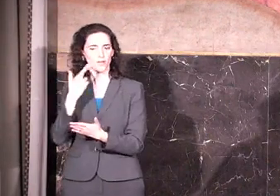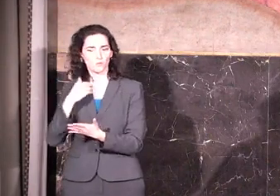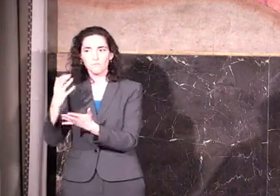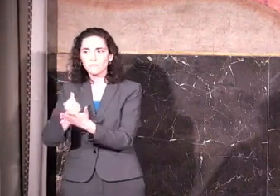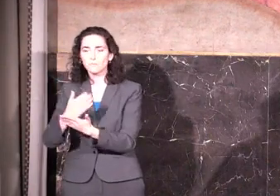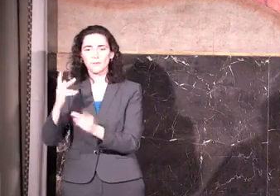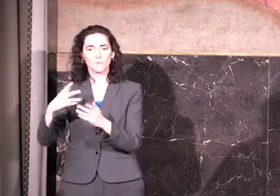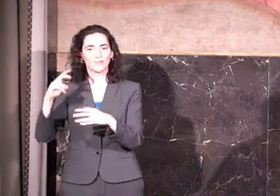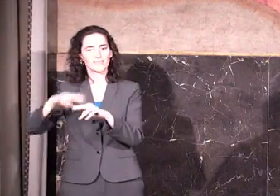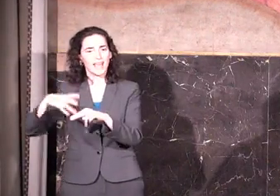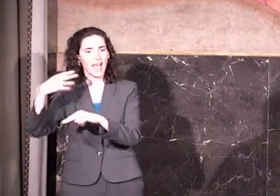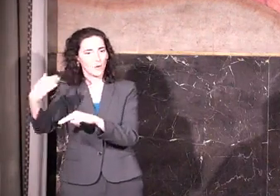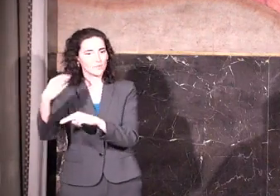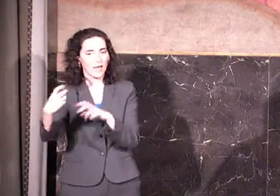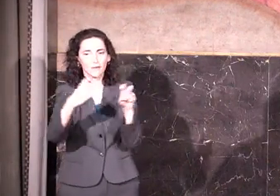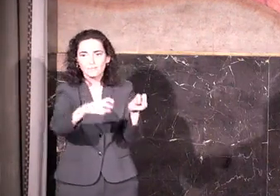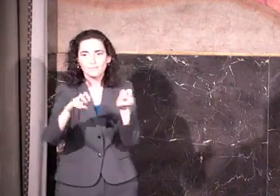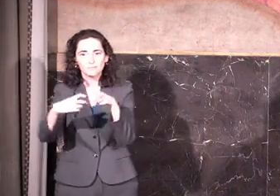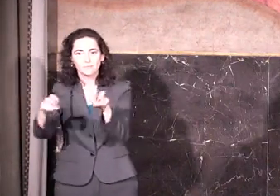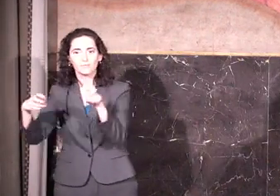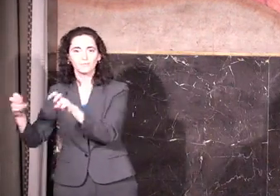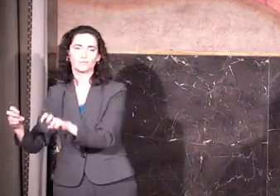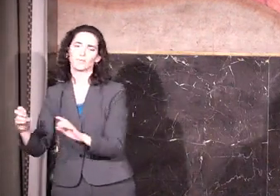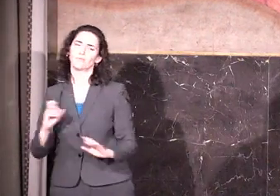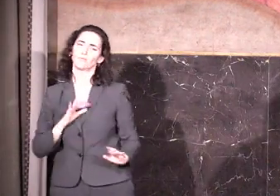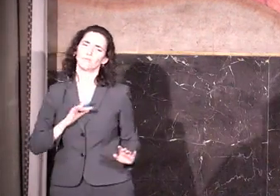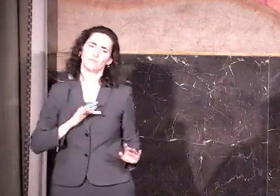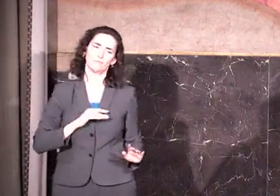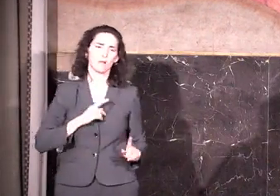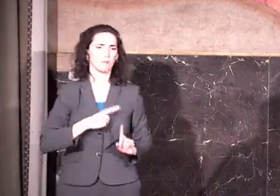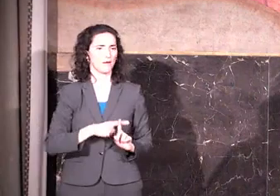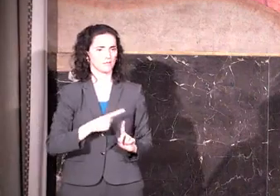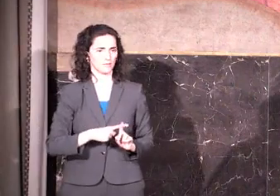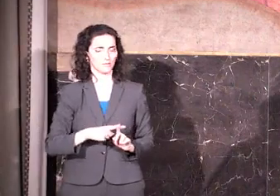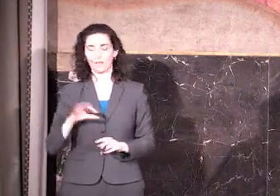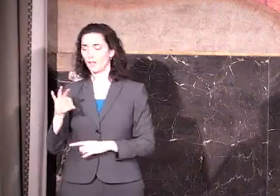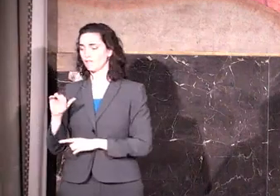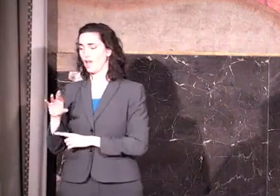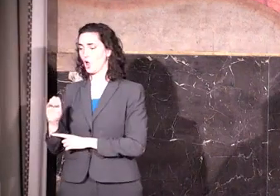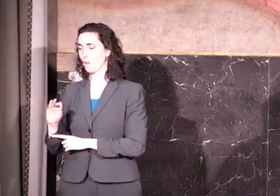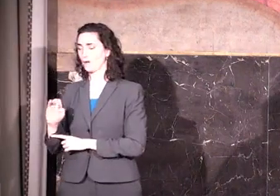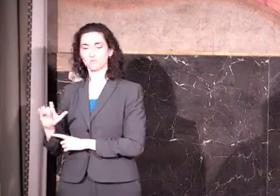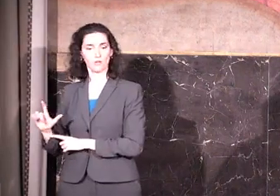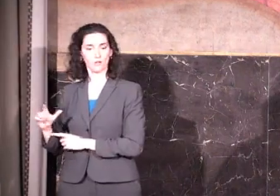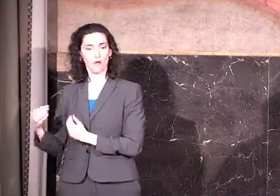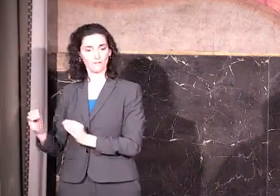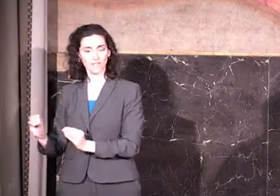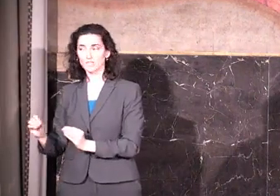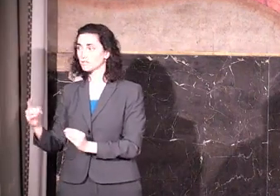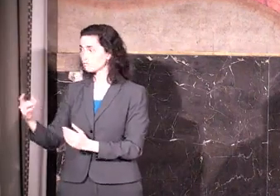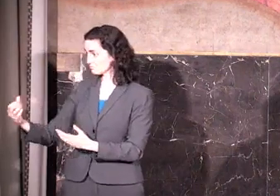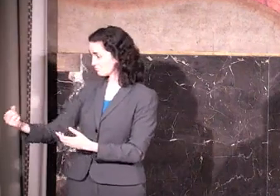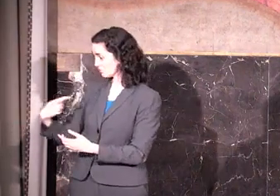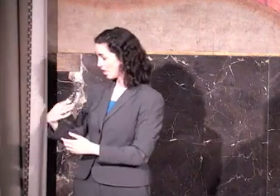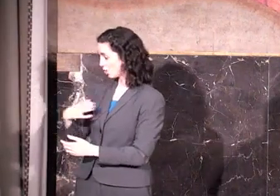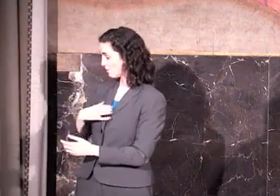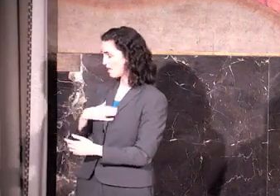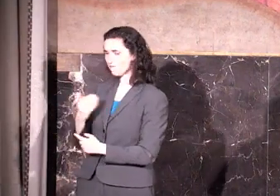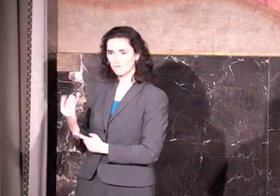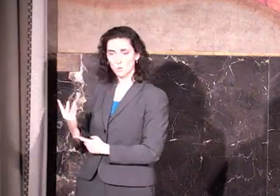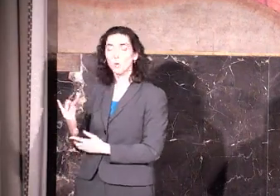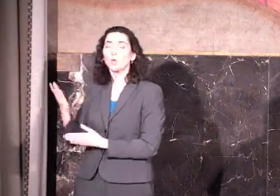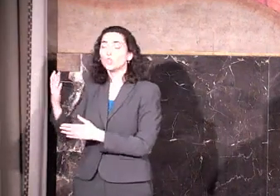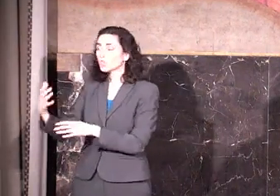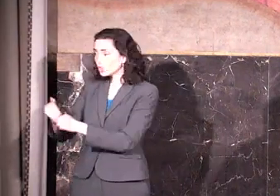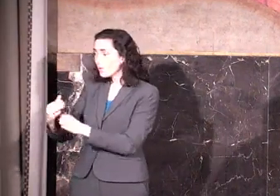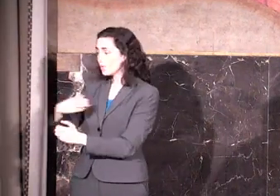outdoor facilities. It was really a very positive thing. The Fire Marshal's Office received very few complaints, most of which were unfounded.